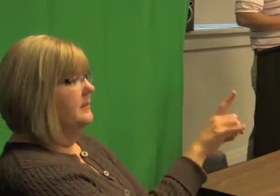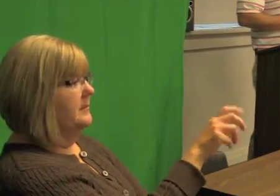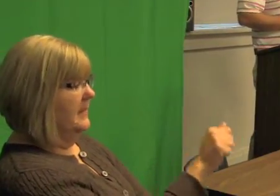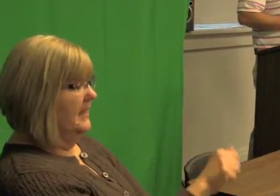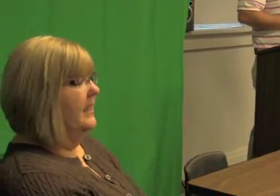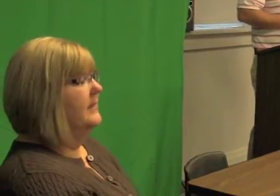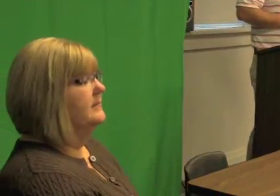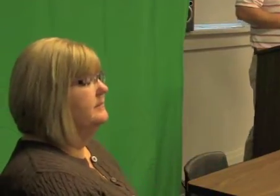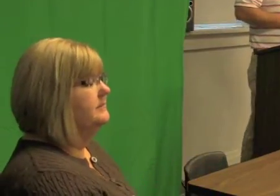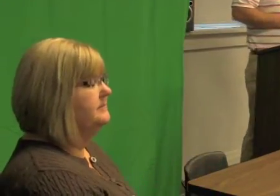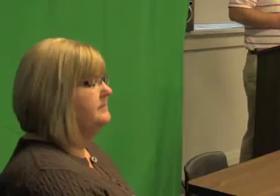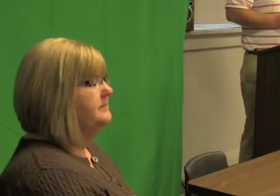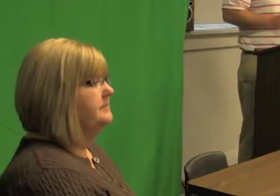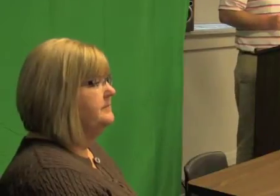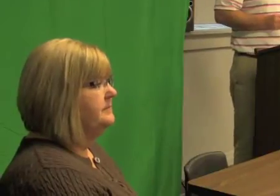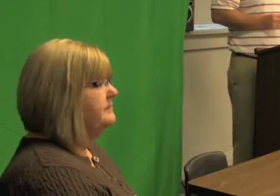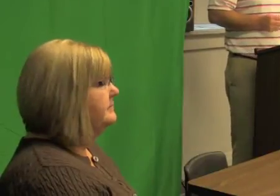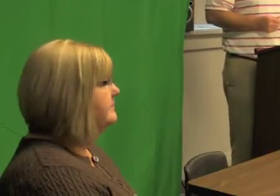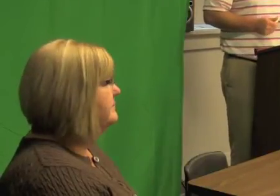Media.